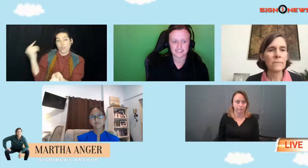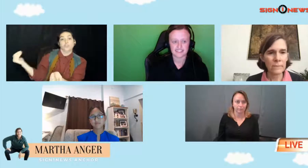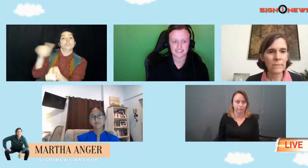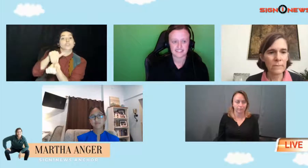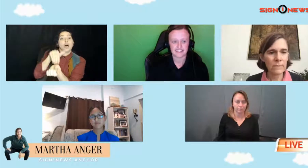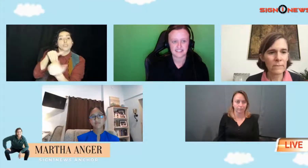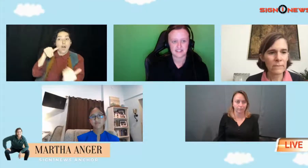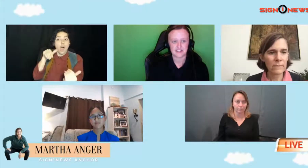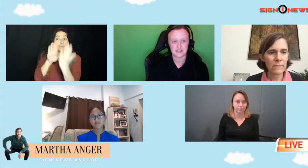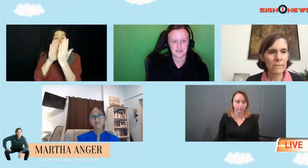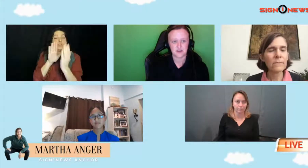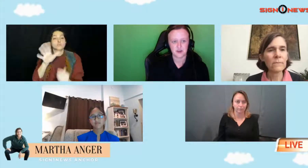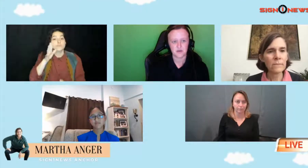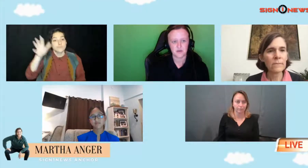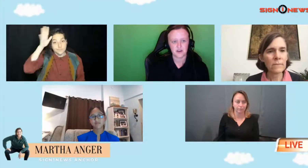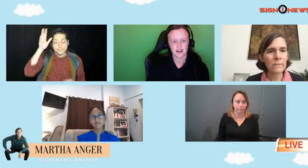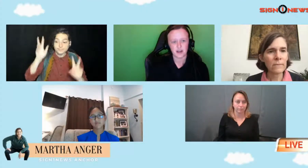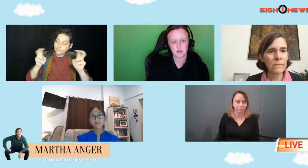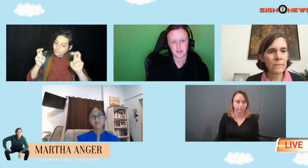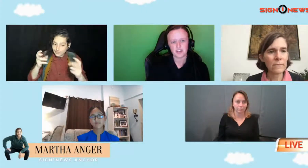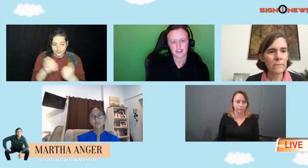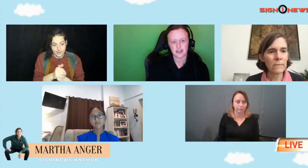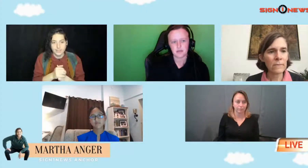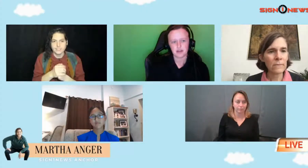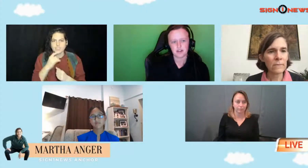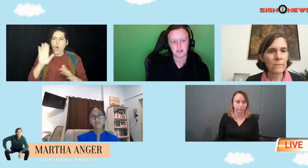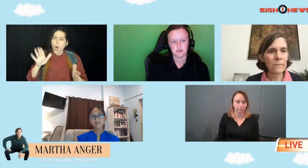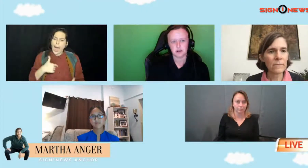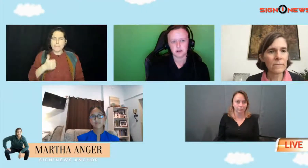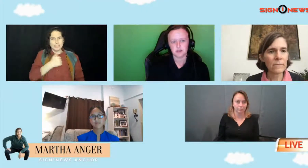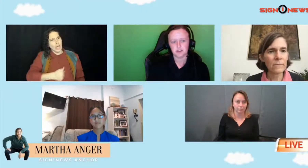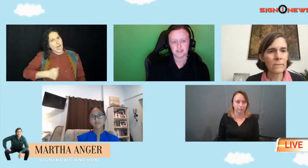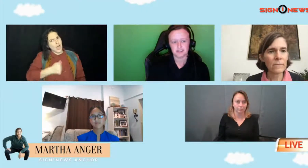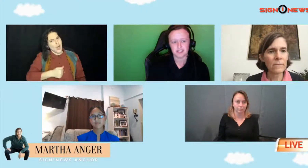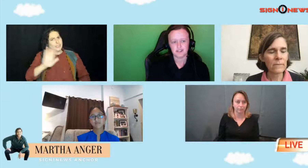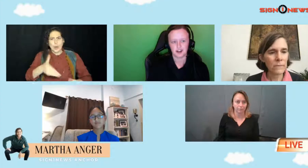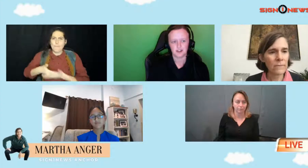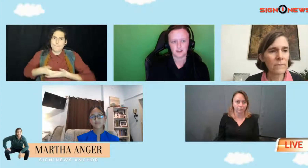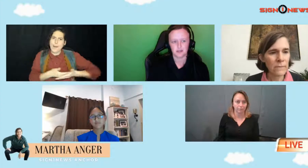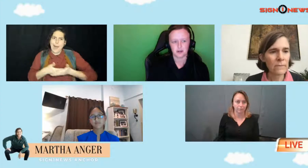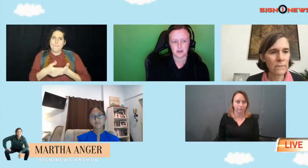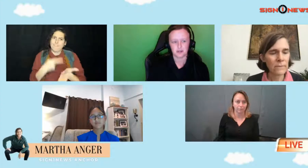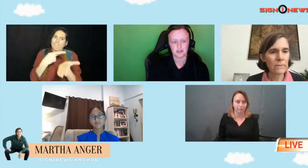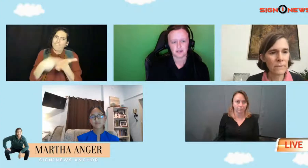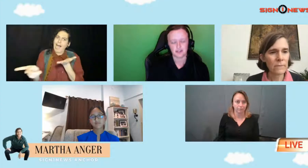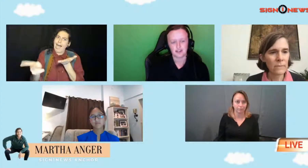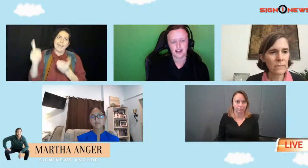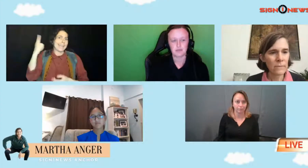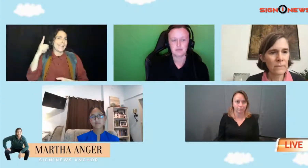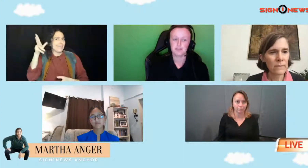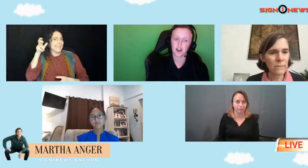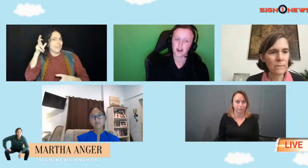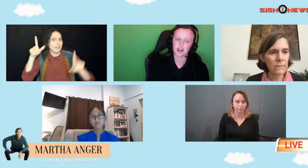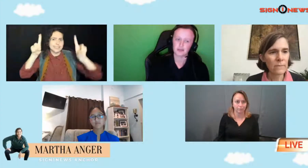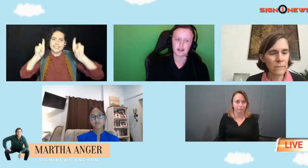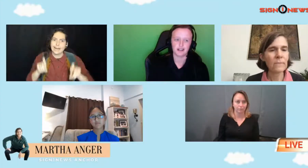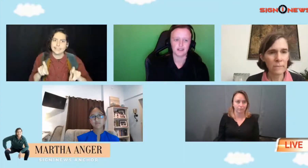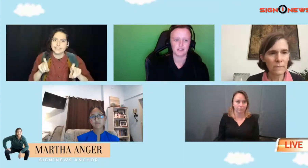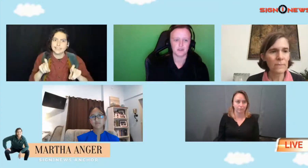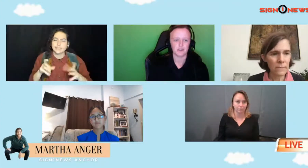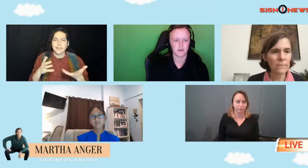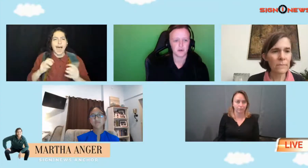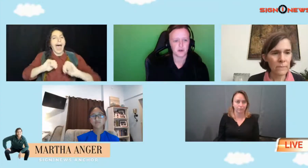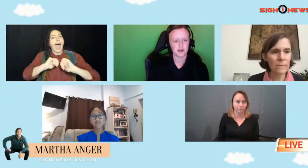parents. So I wonder, that medical approach, that doctor approach, I'm sorry,